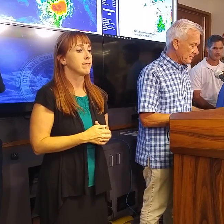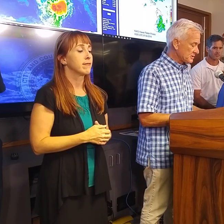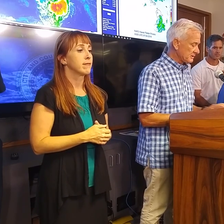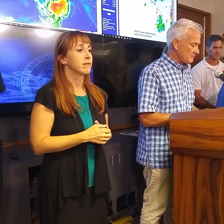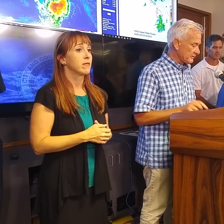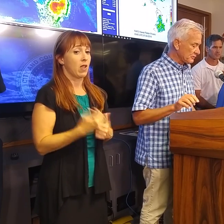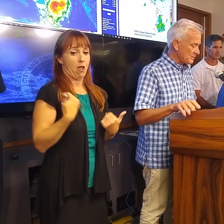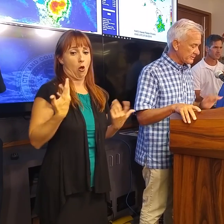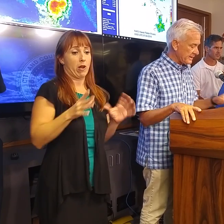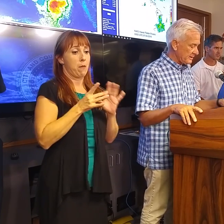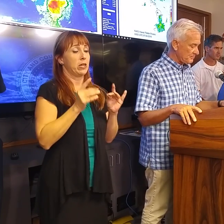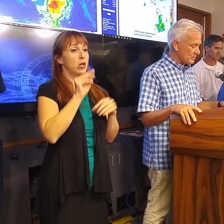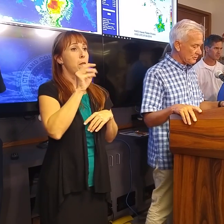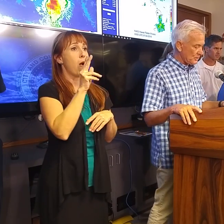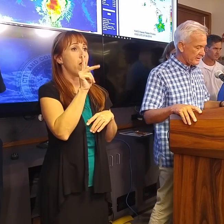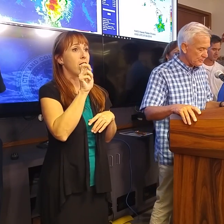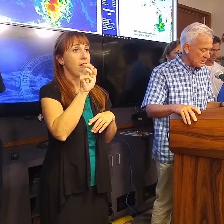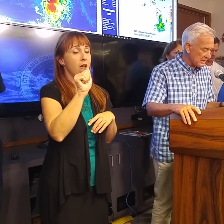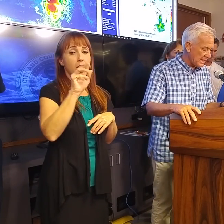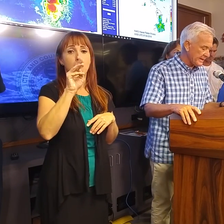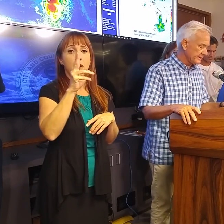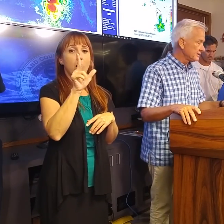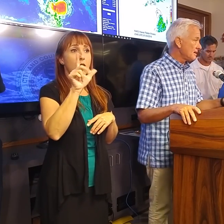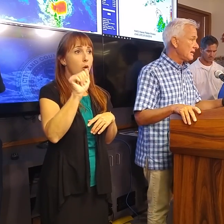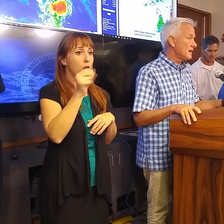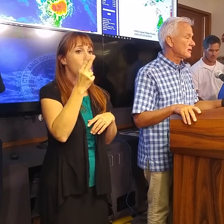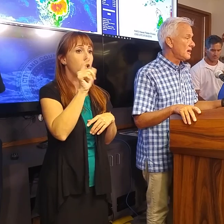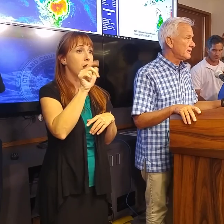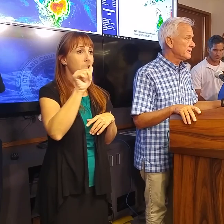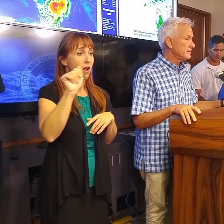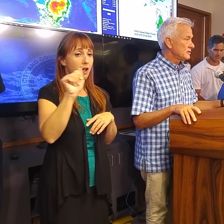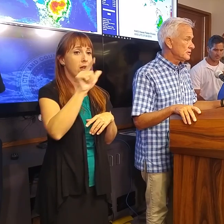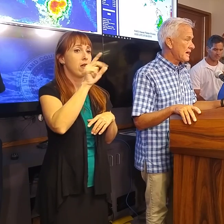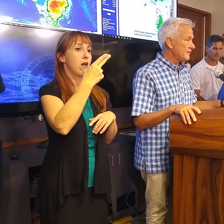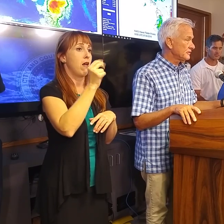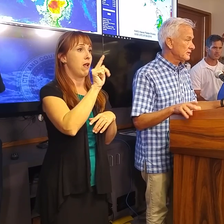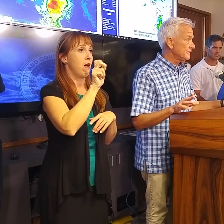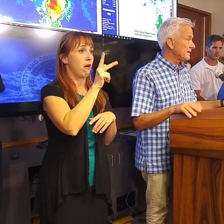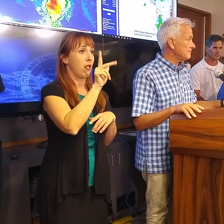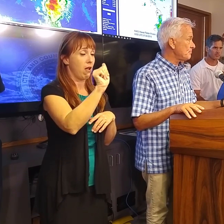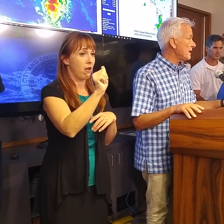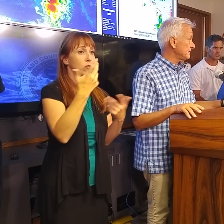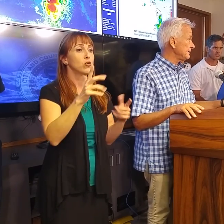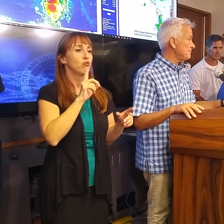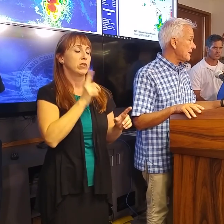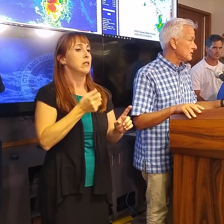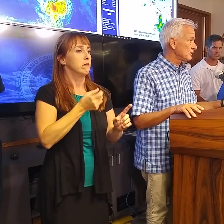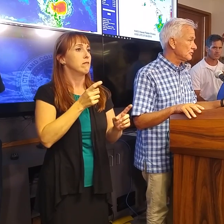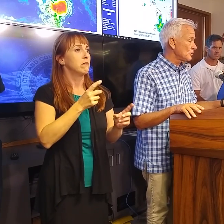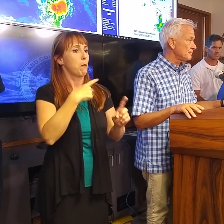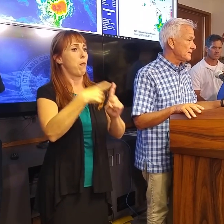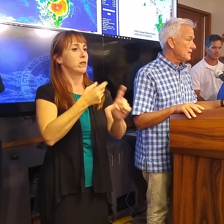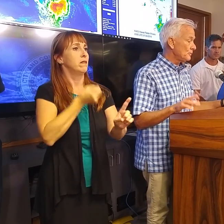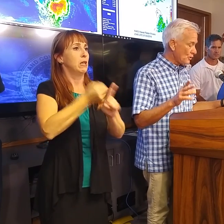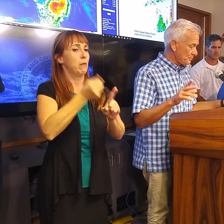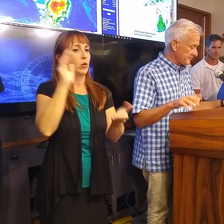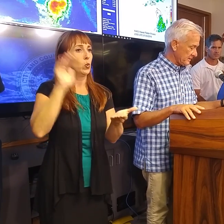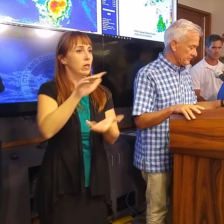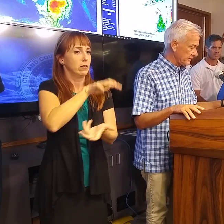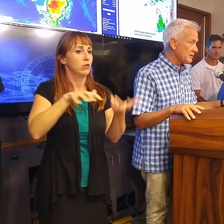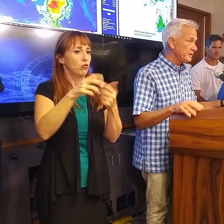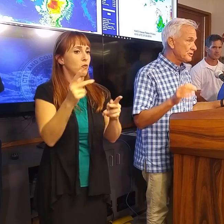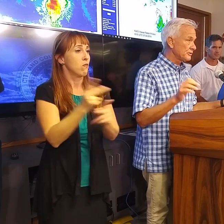As I mentioned, the mountains of Mauna Kea, Mauna Loa, Hualalai, Haleakala could have a significant positive impact on this storm, and we